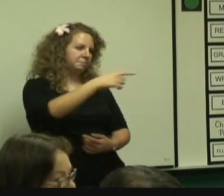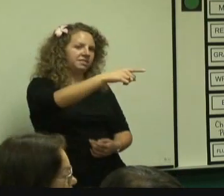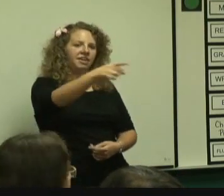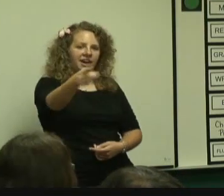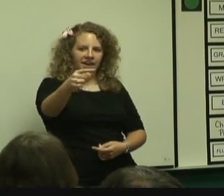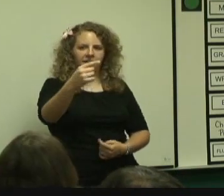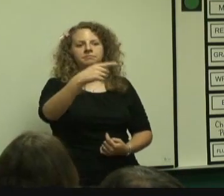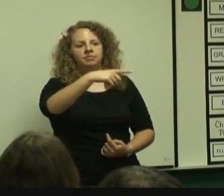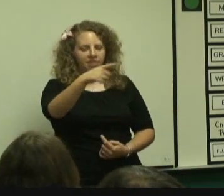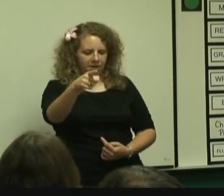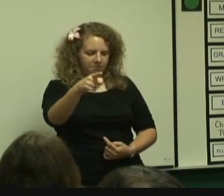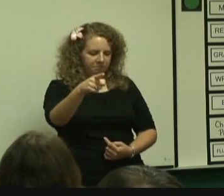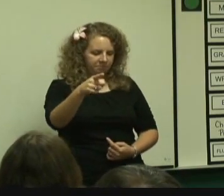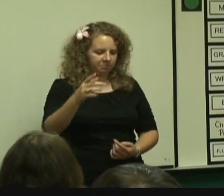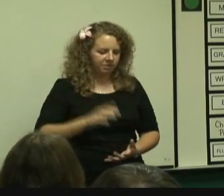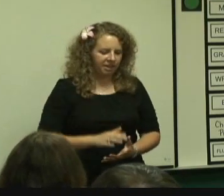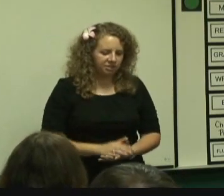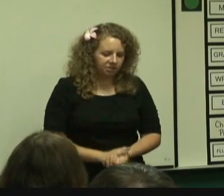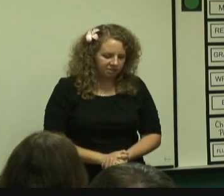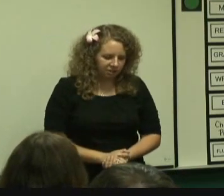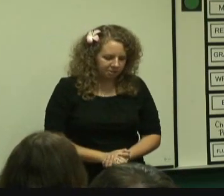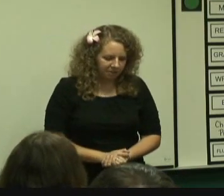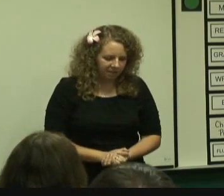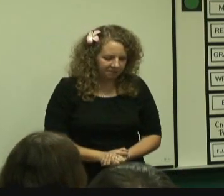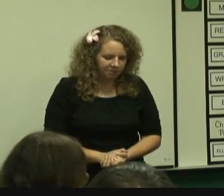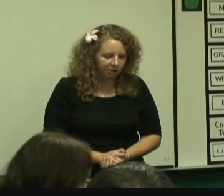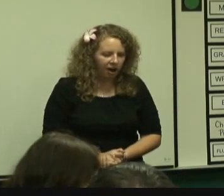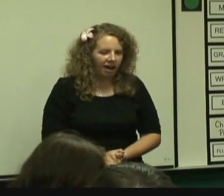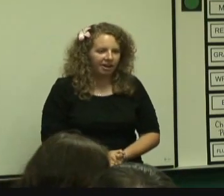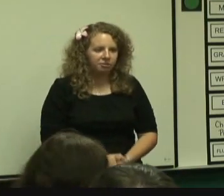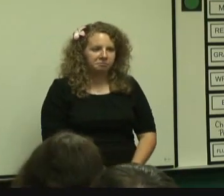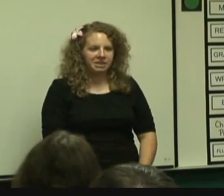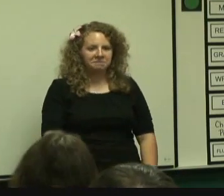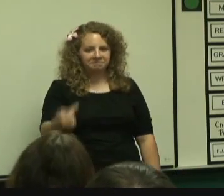be they, them. Okay, so let's start at the beginning. So I or me.